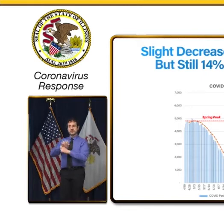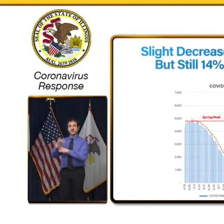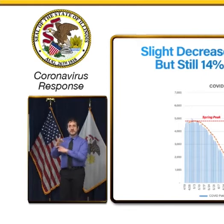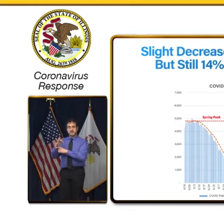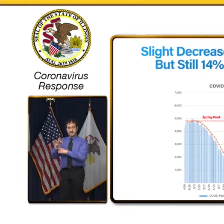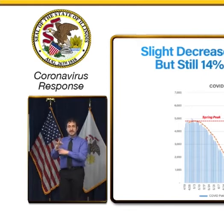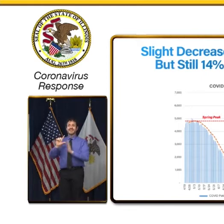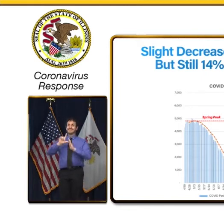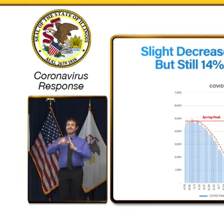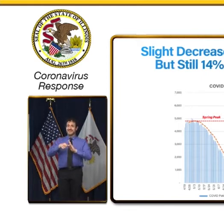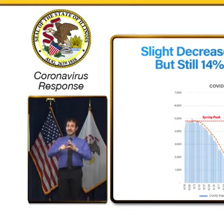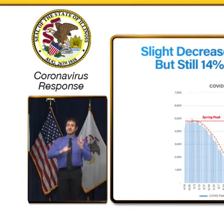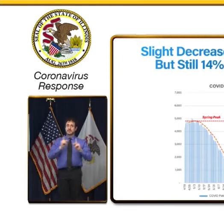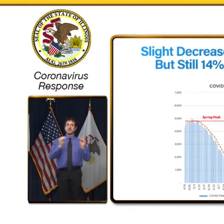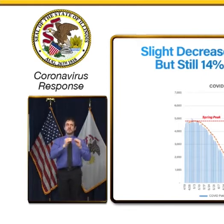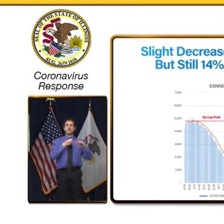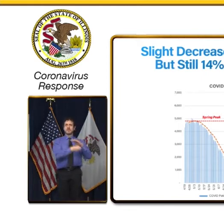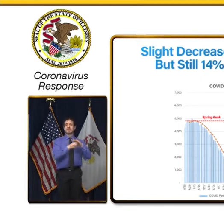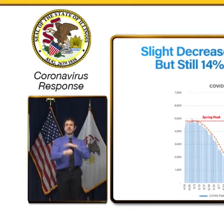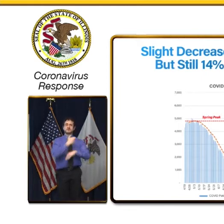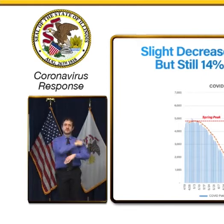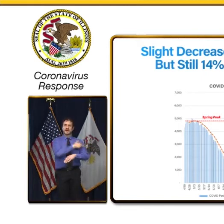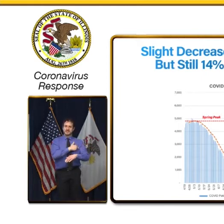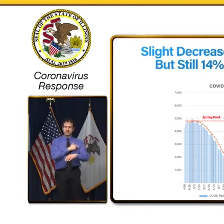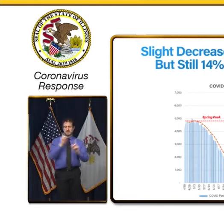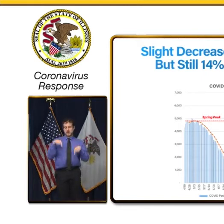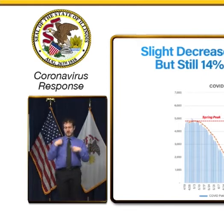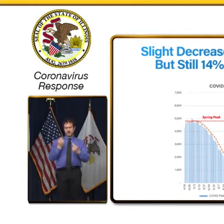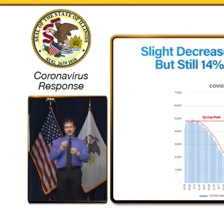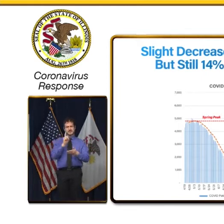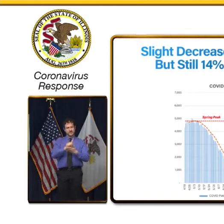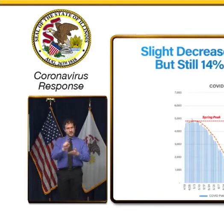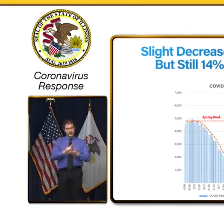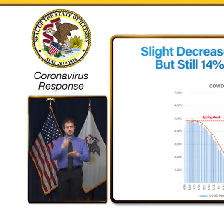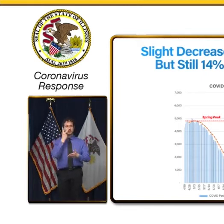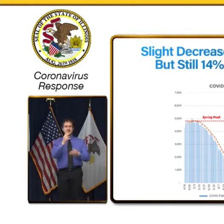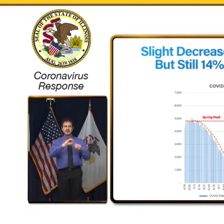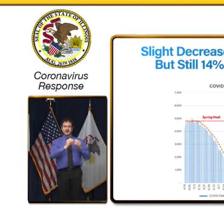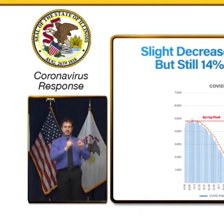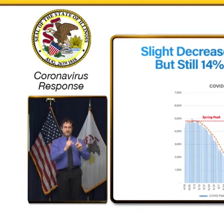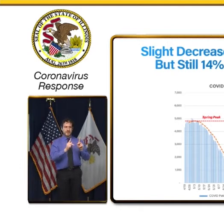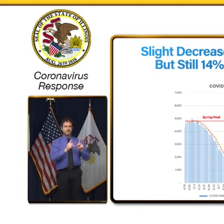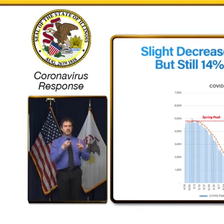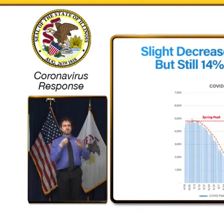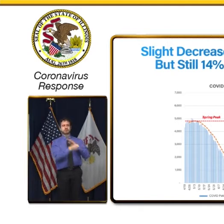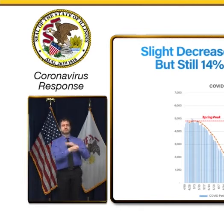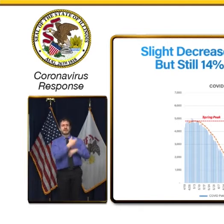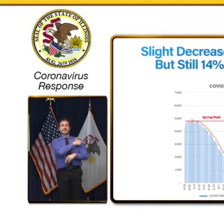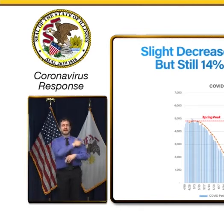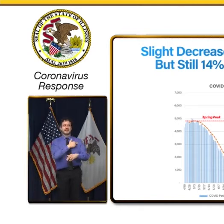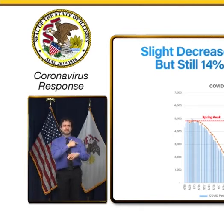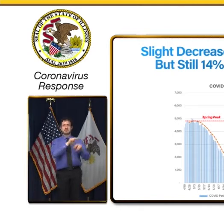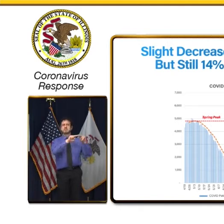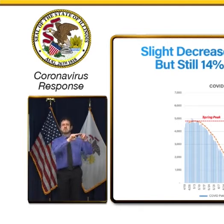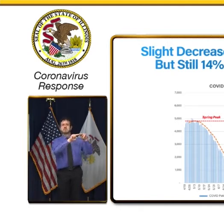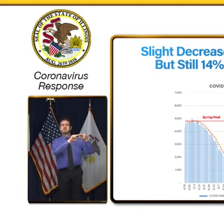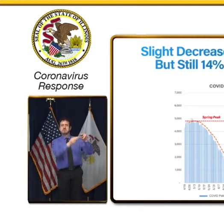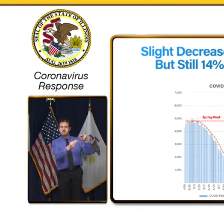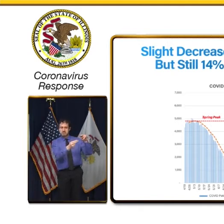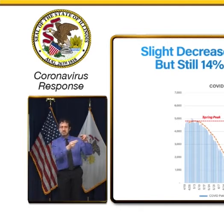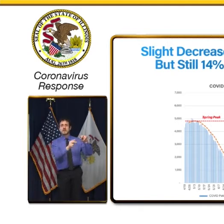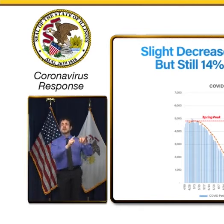to see a slight decrease in hospitalizations. And even with this downward movement,